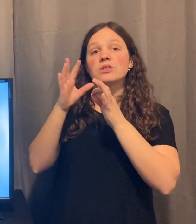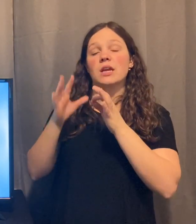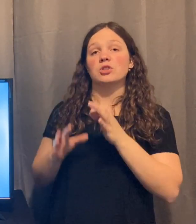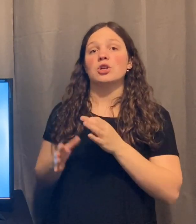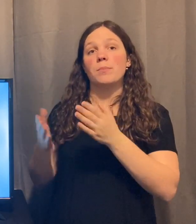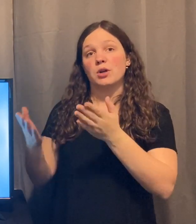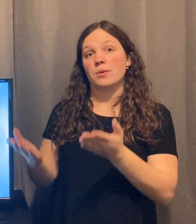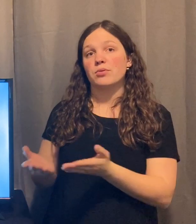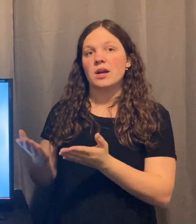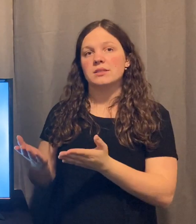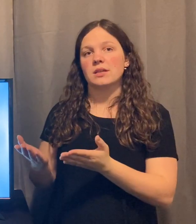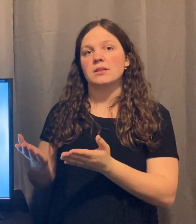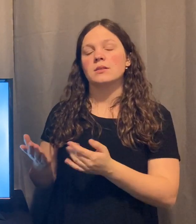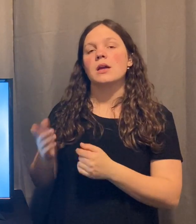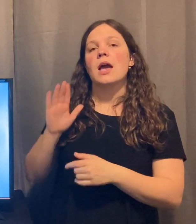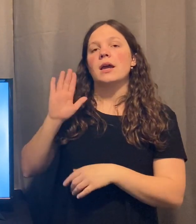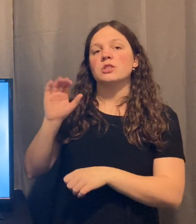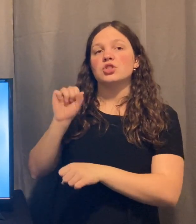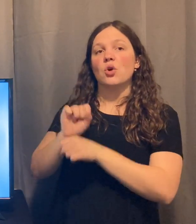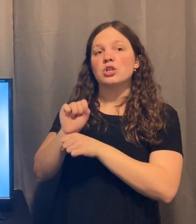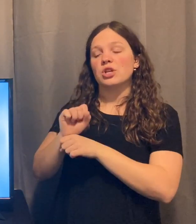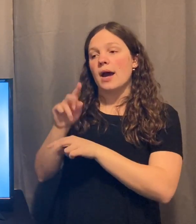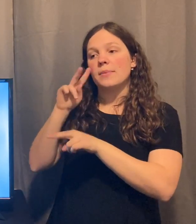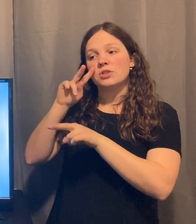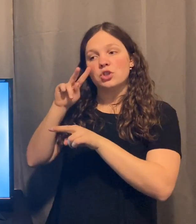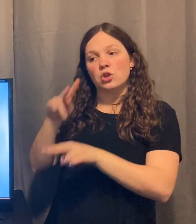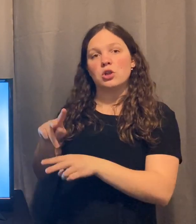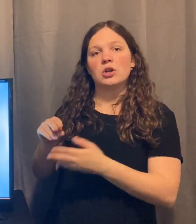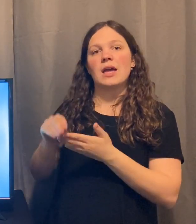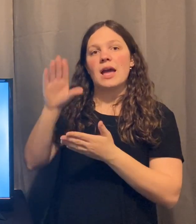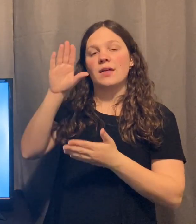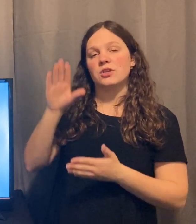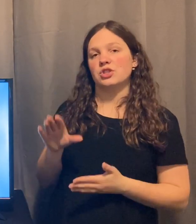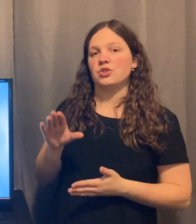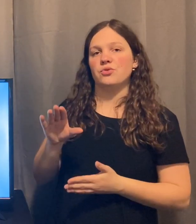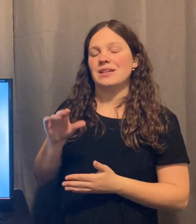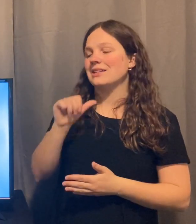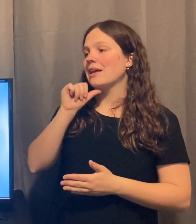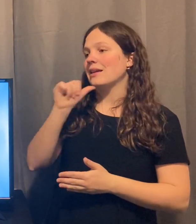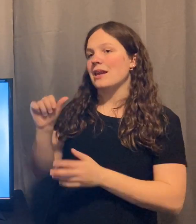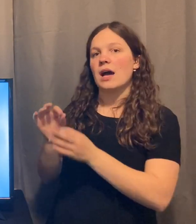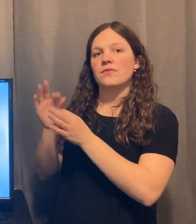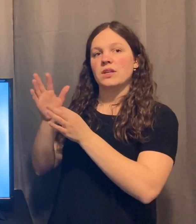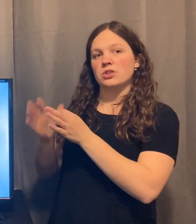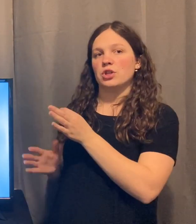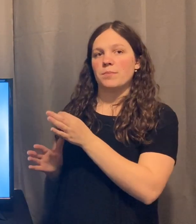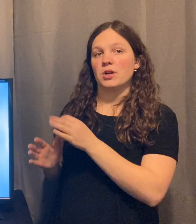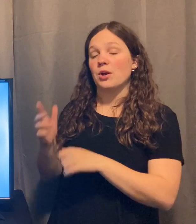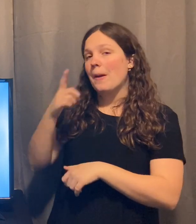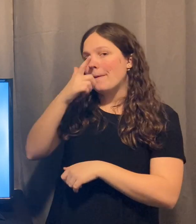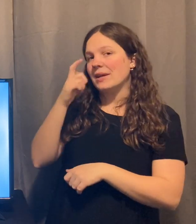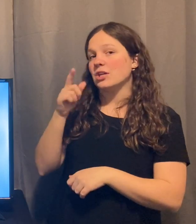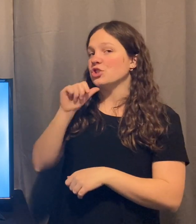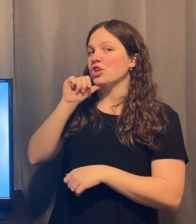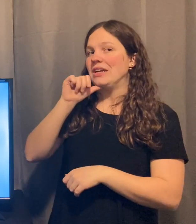an interpreter present, it is your job to look at the student, not the interpreter, because you're